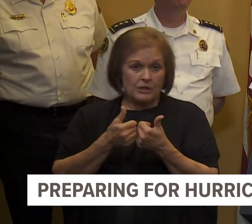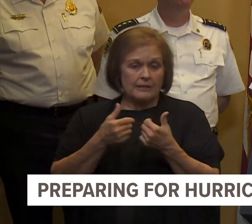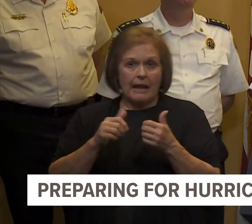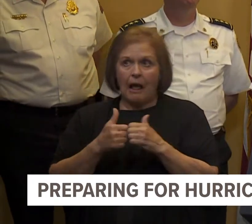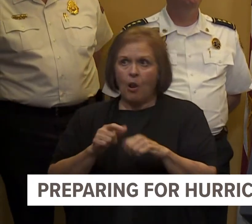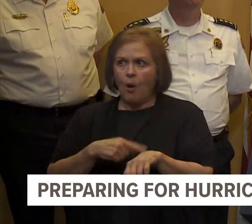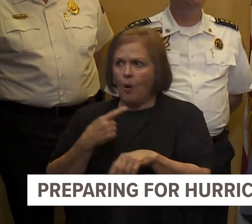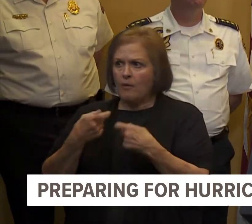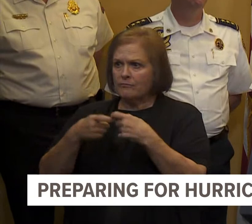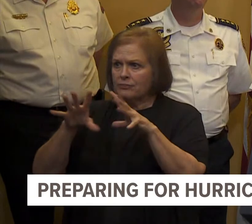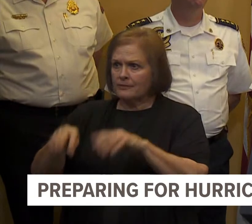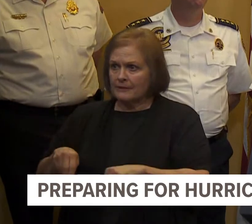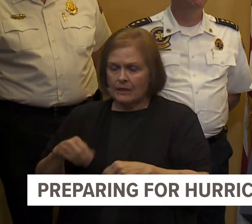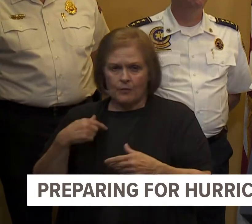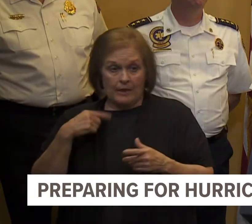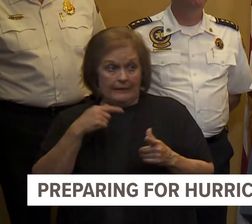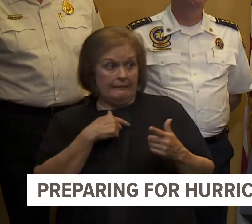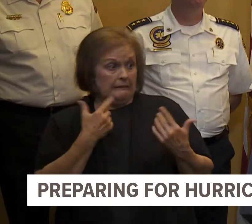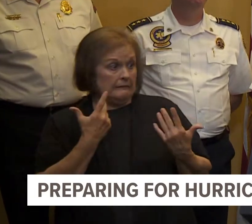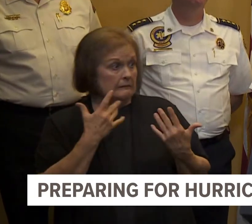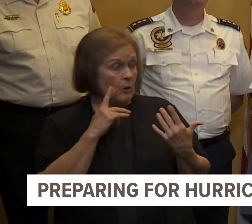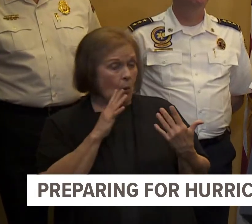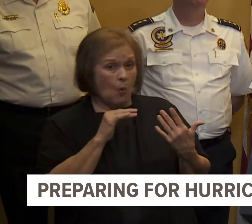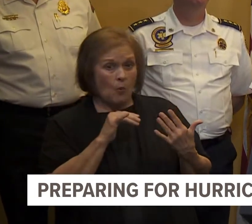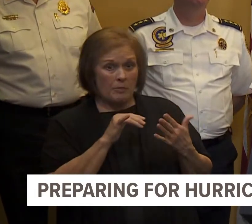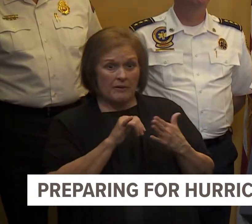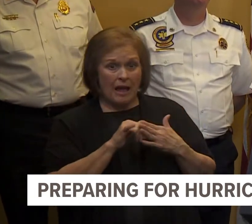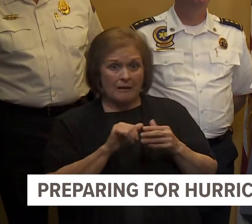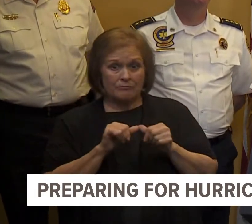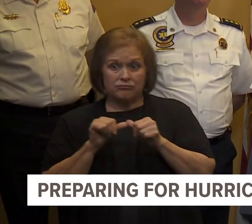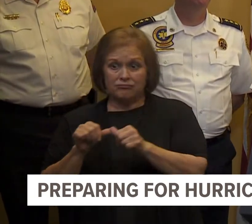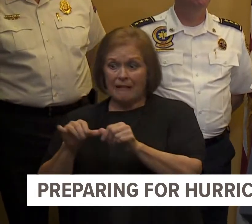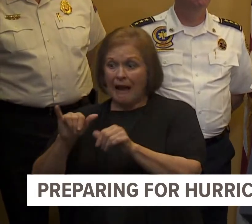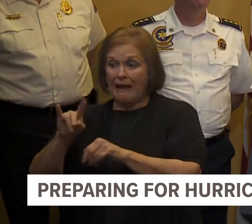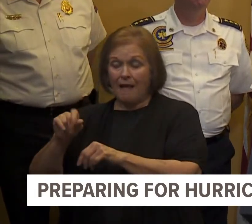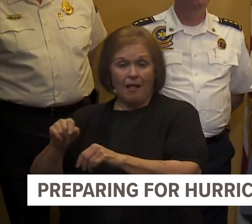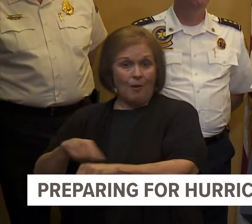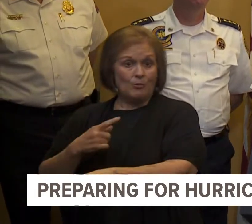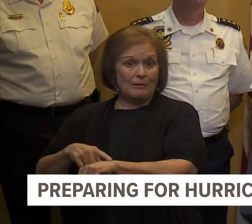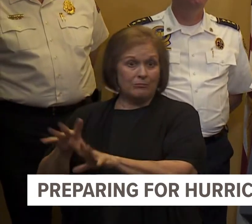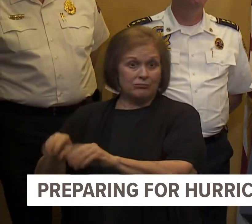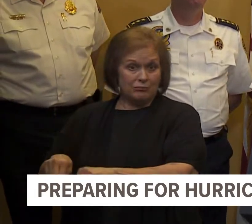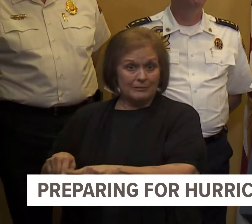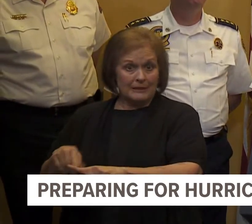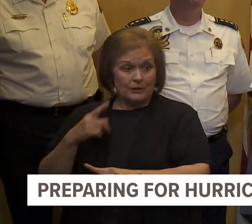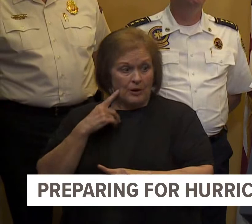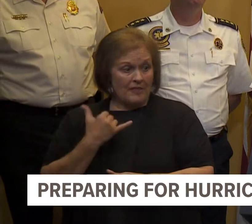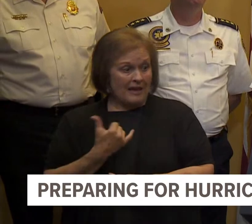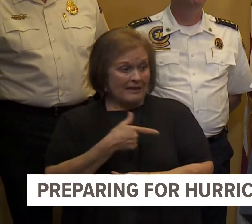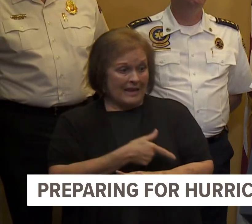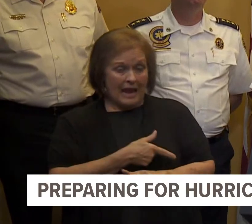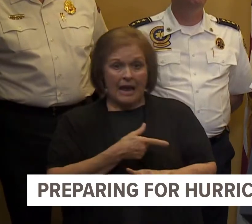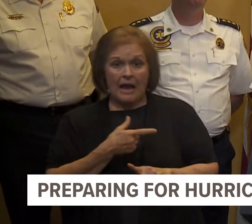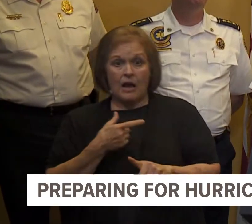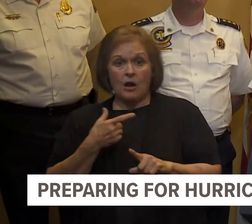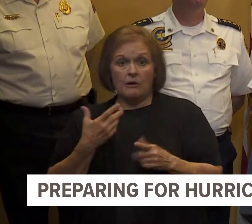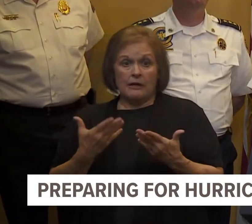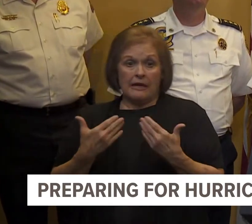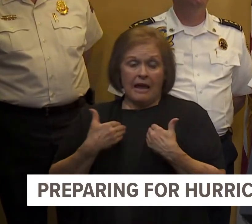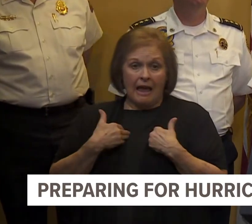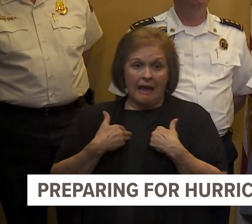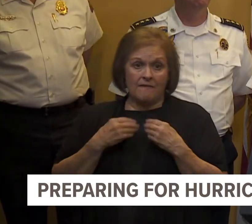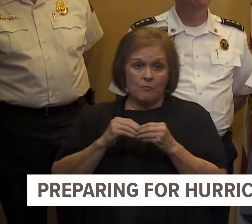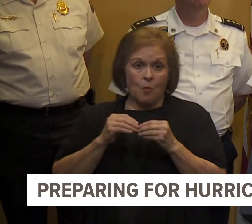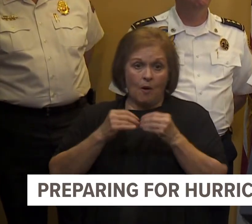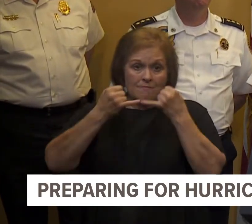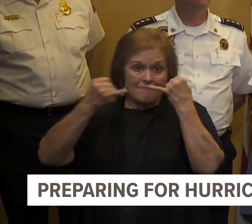power outages, which we hope some of the improvements obviously made post-Ida will benefit us as far as transmission lines with